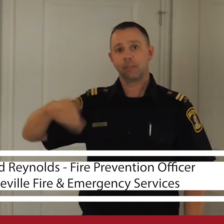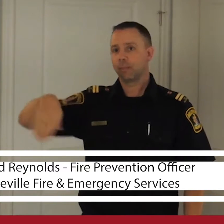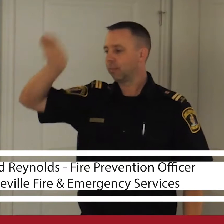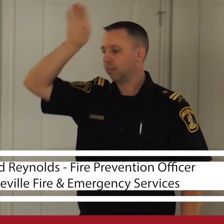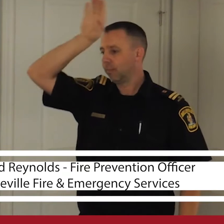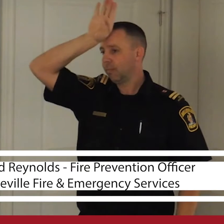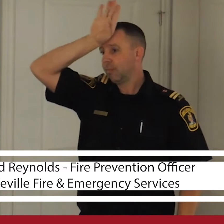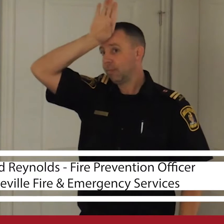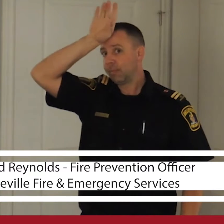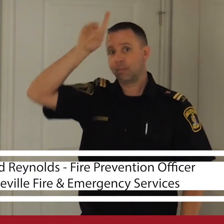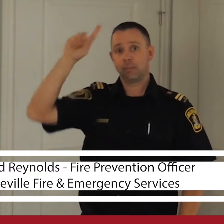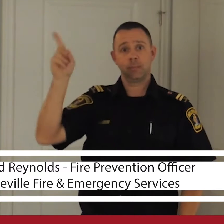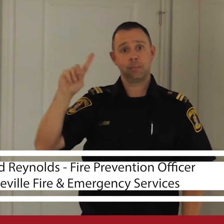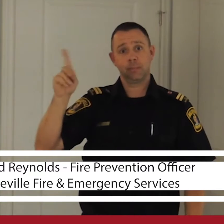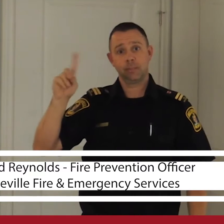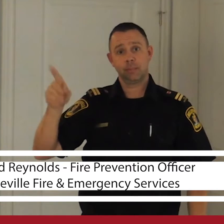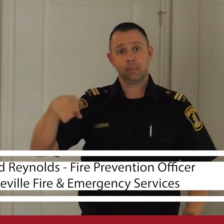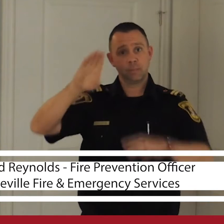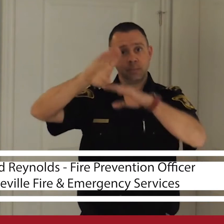I am a firefighter in Belleville.